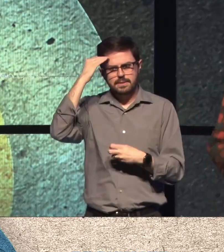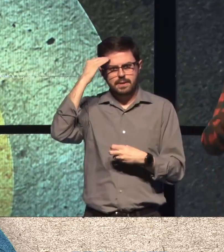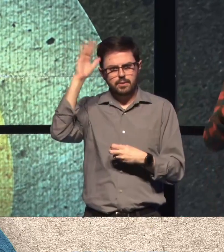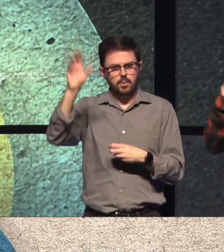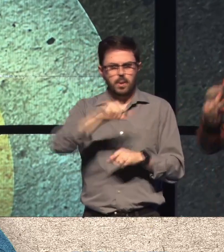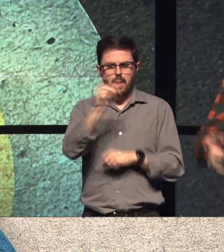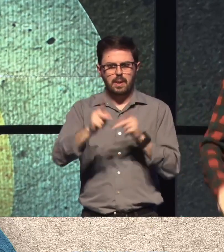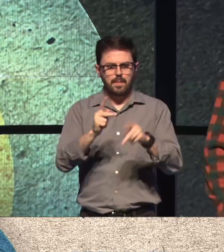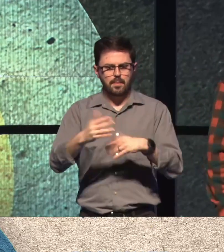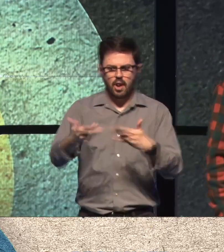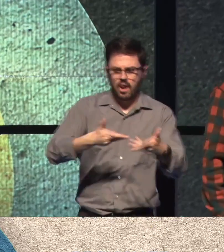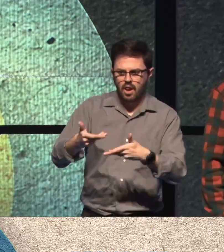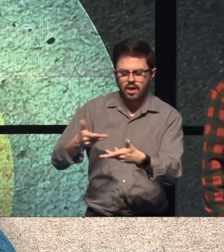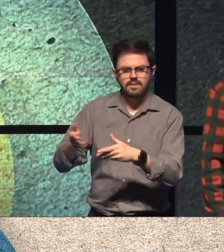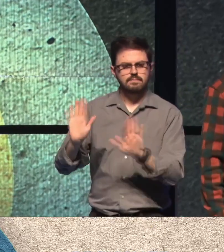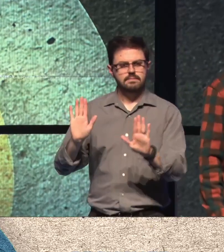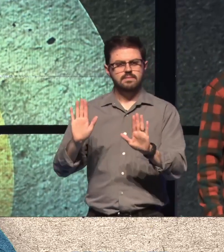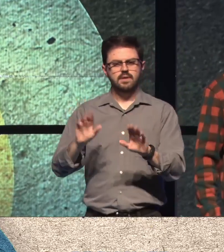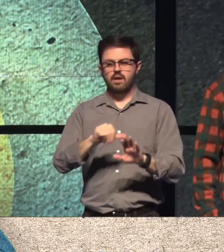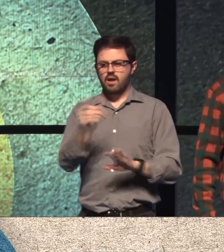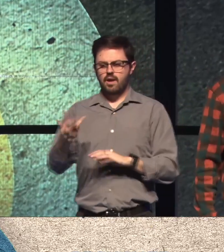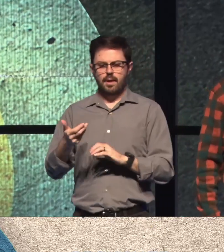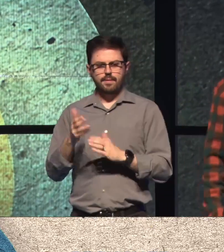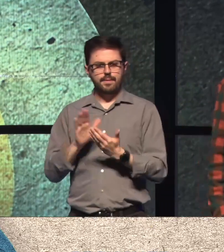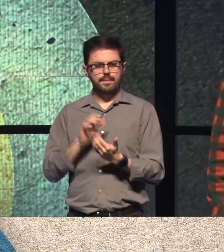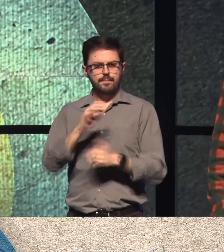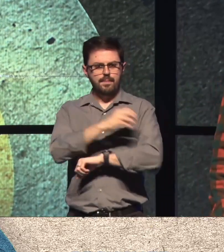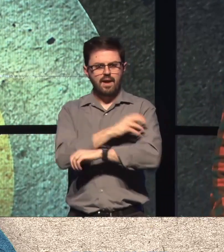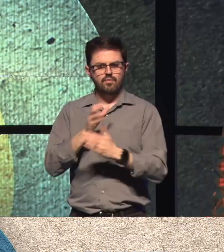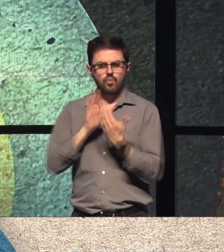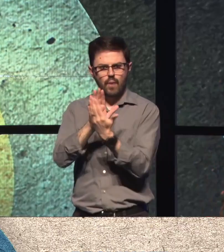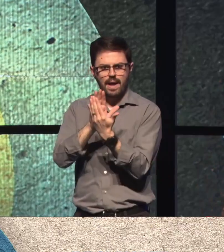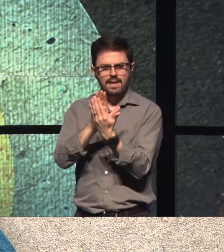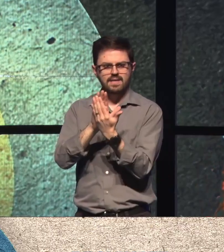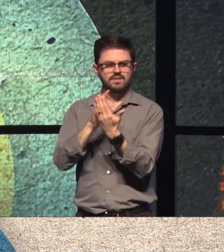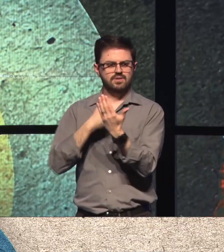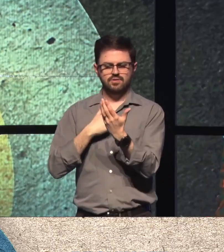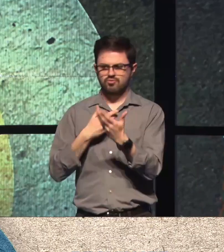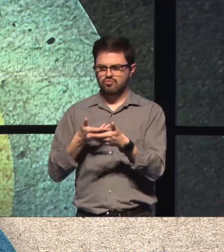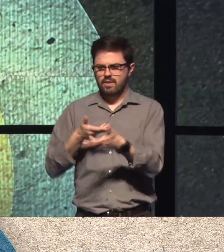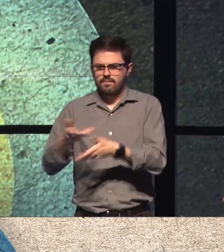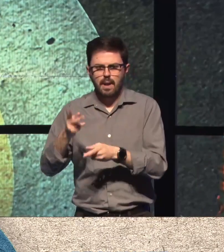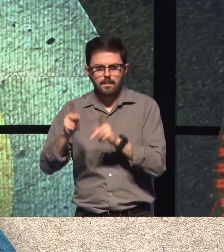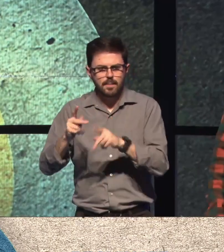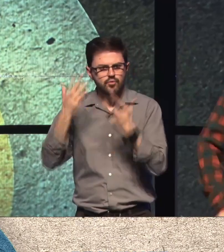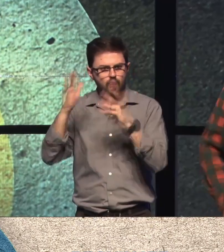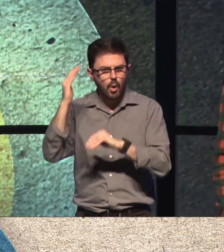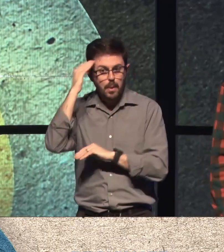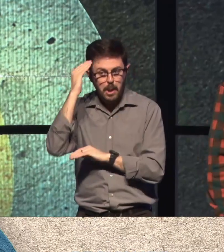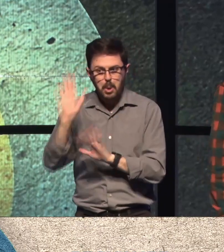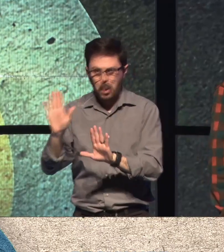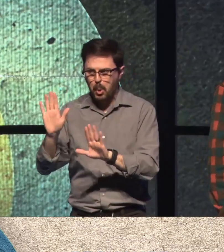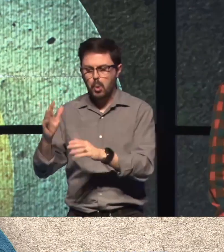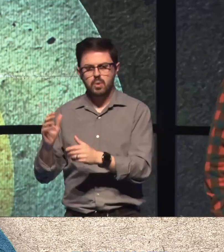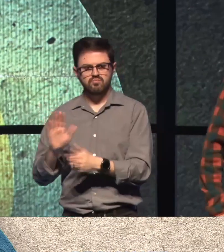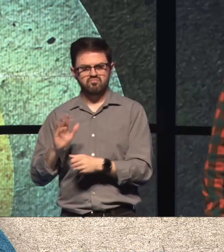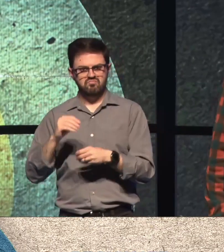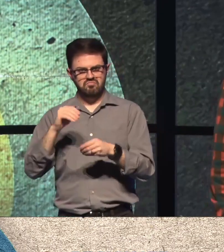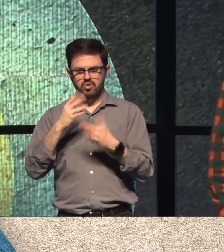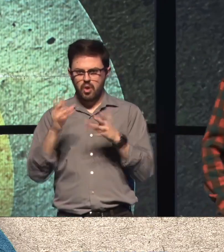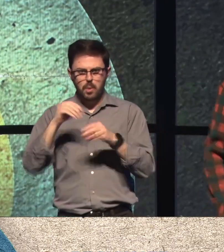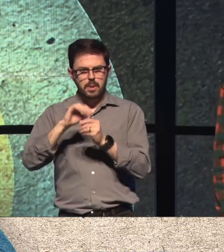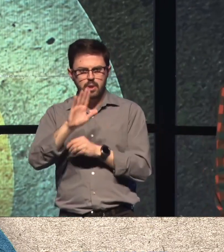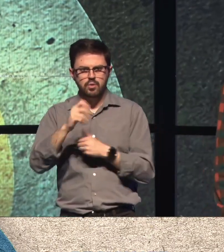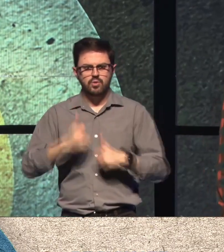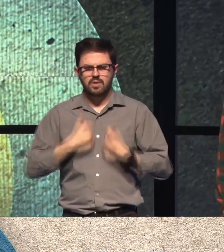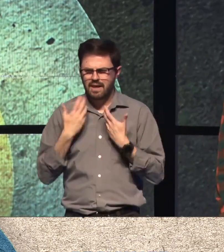way is to just be an adult and invite 4 or 5 people into your life that maybe you've known for a while and say, hey, you want to get together every now and